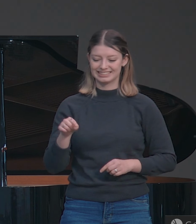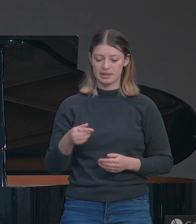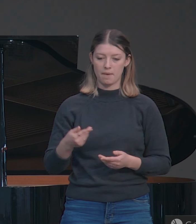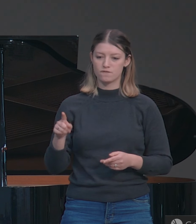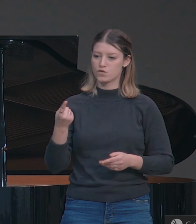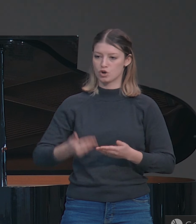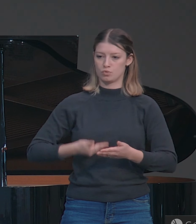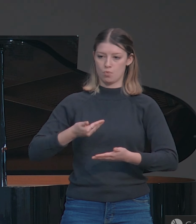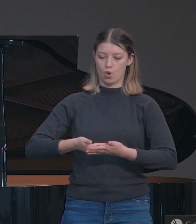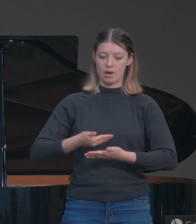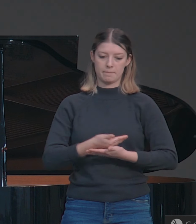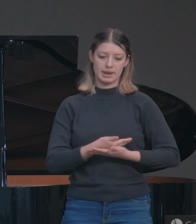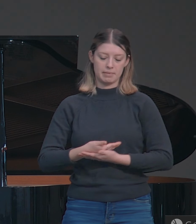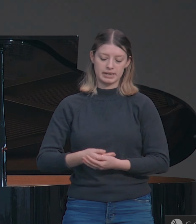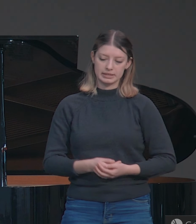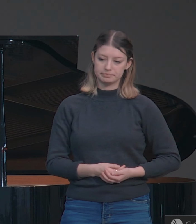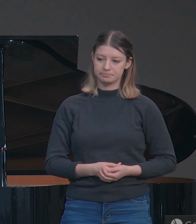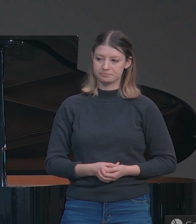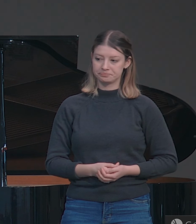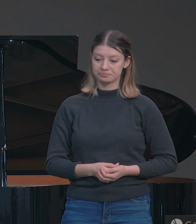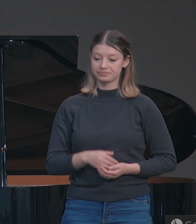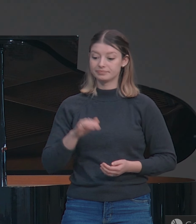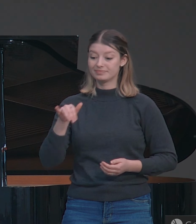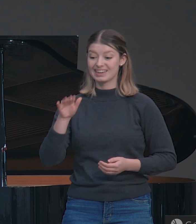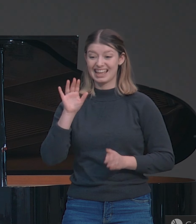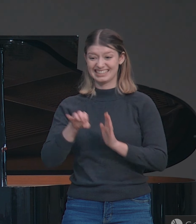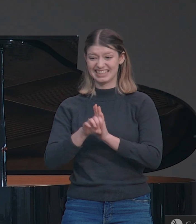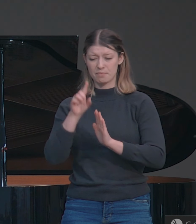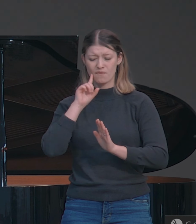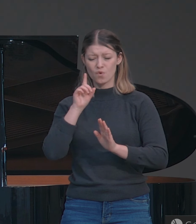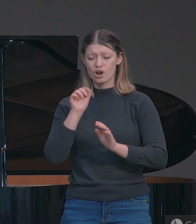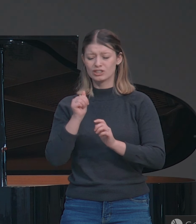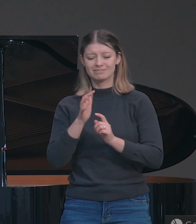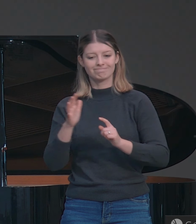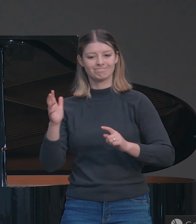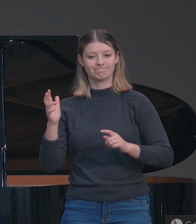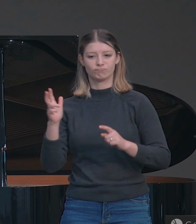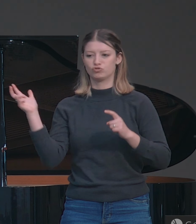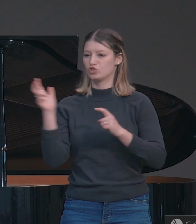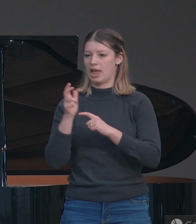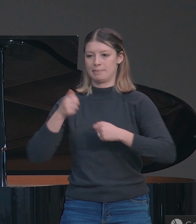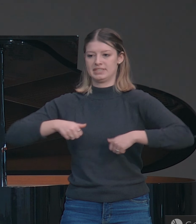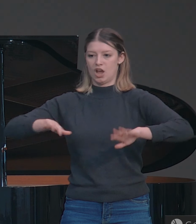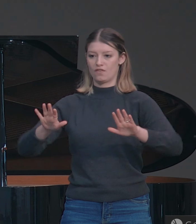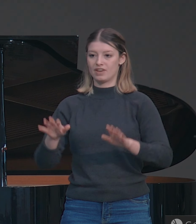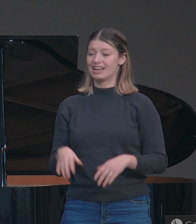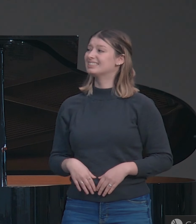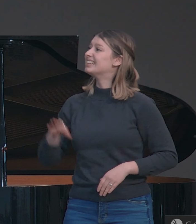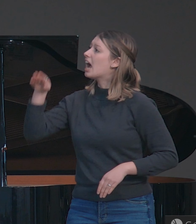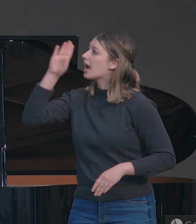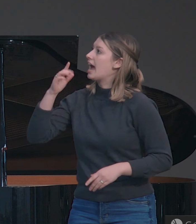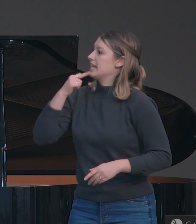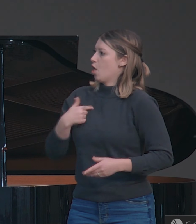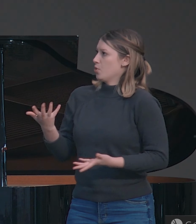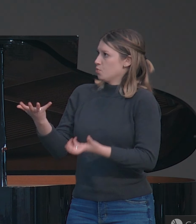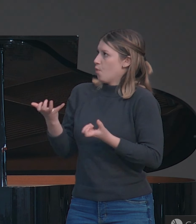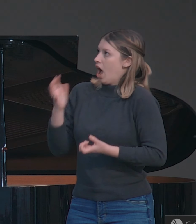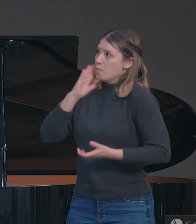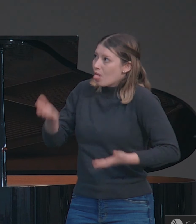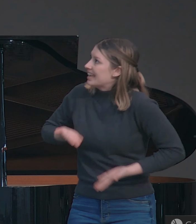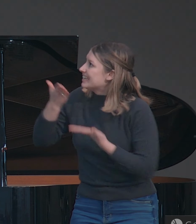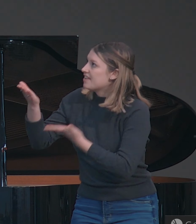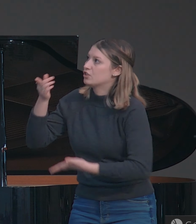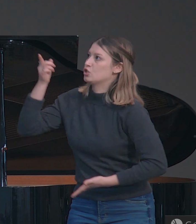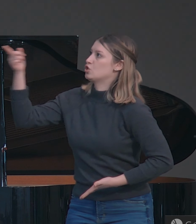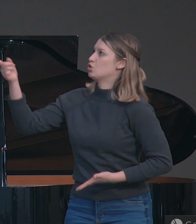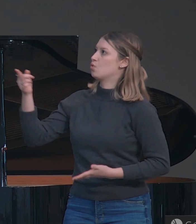it was the example here of the ultimate sacrifice. Just tell us what you want, God, and we'll give it to